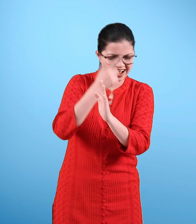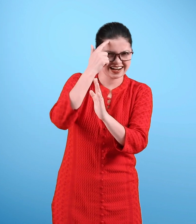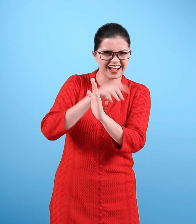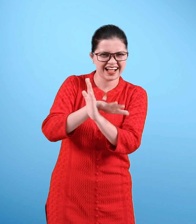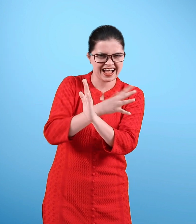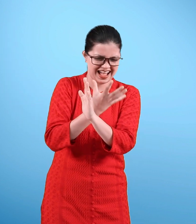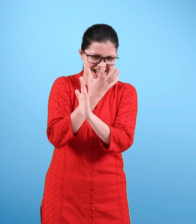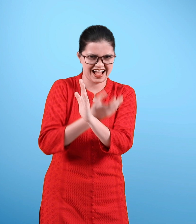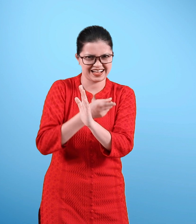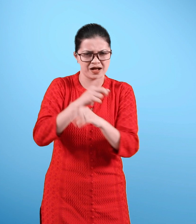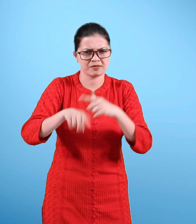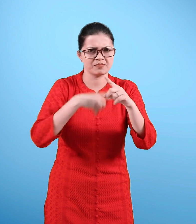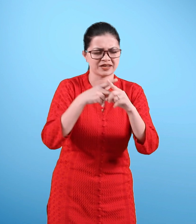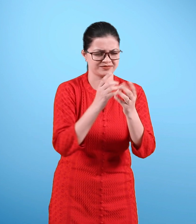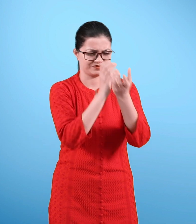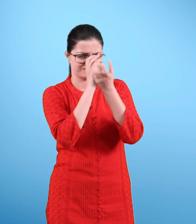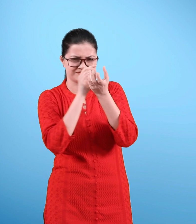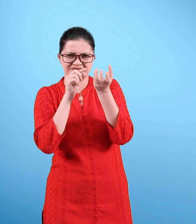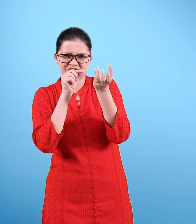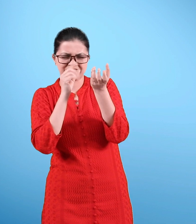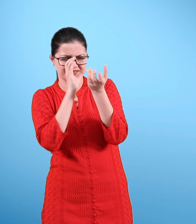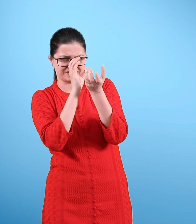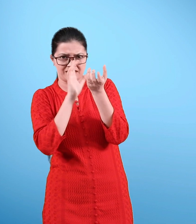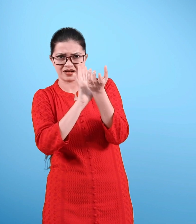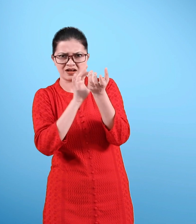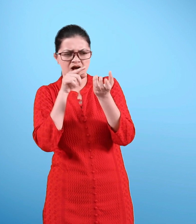are possible only if light moves in a straight path.